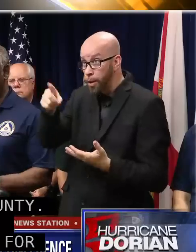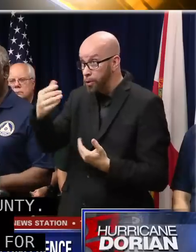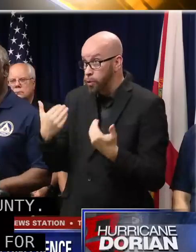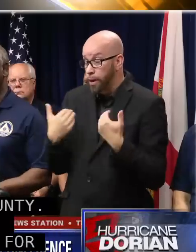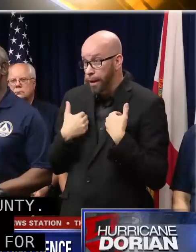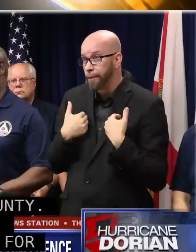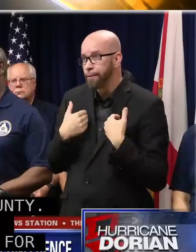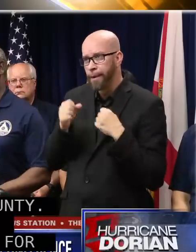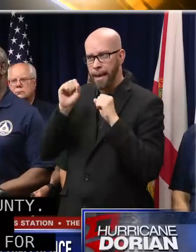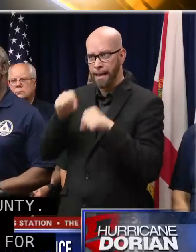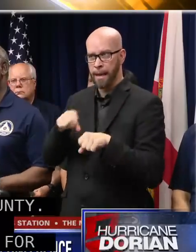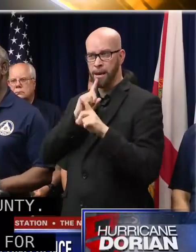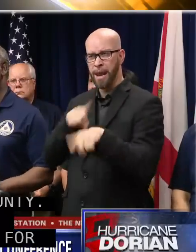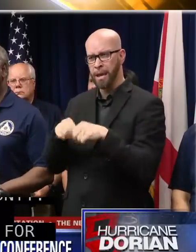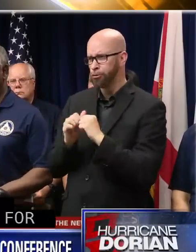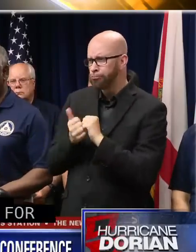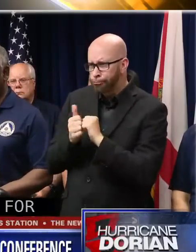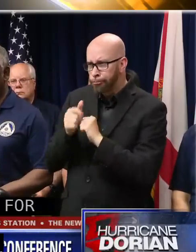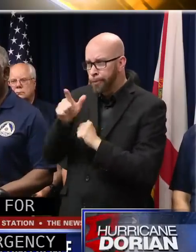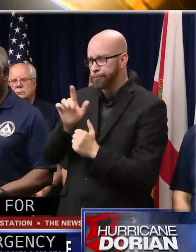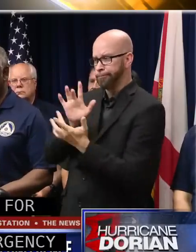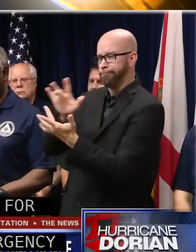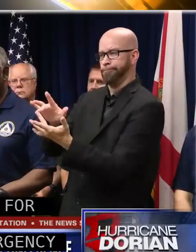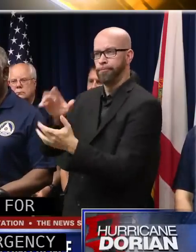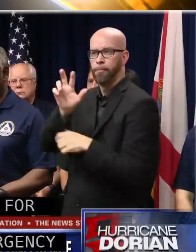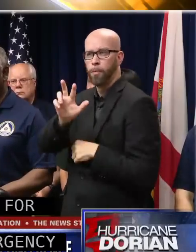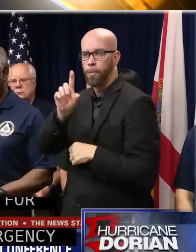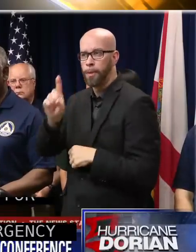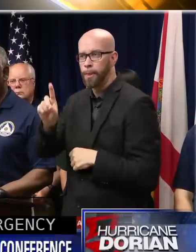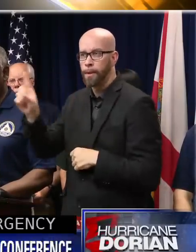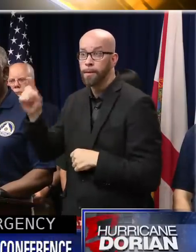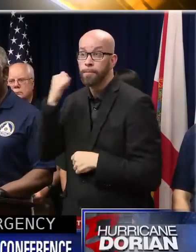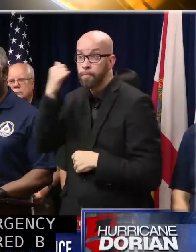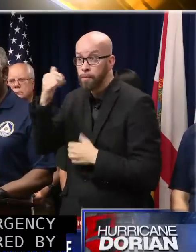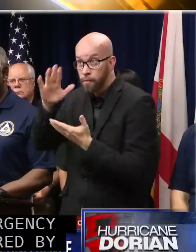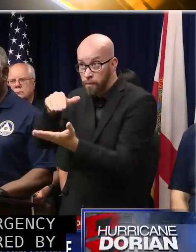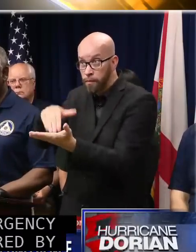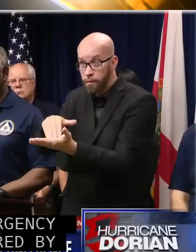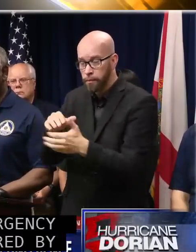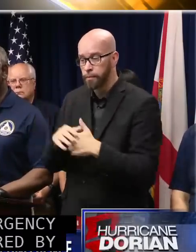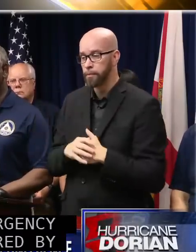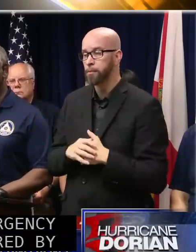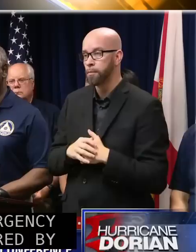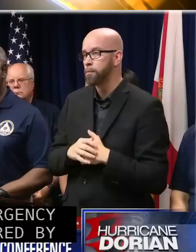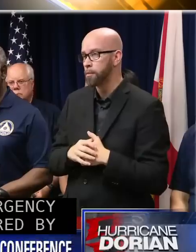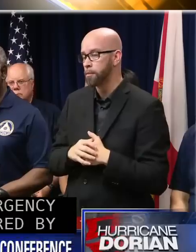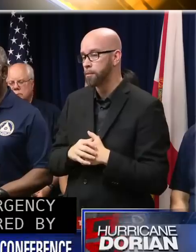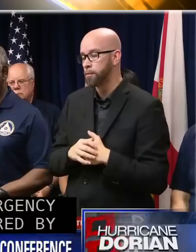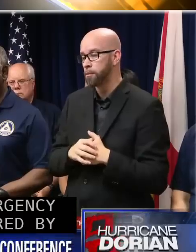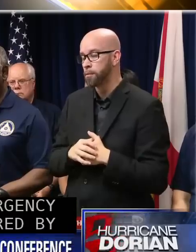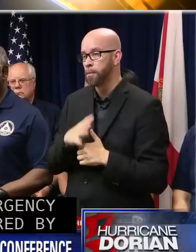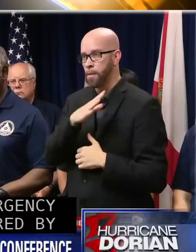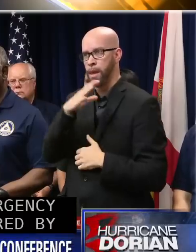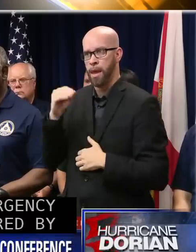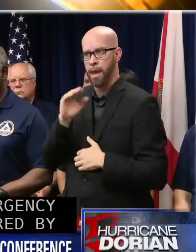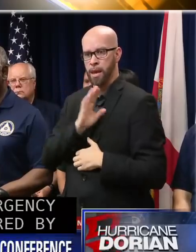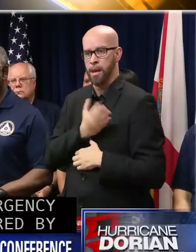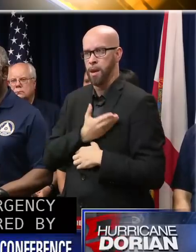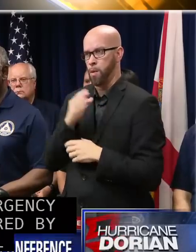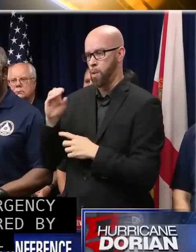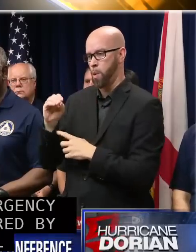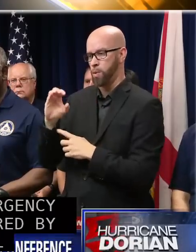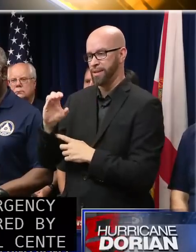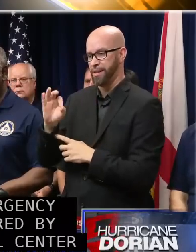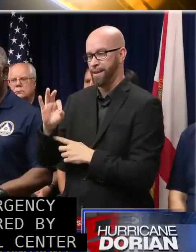be answered by contacting the 311 call center as well. Also, our